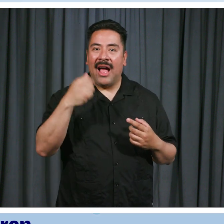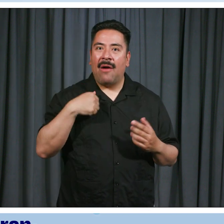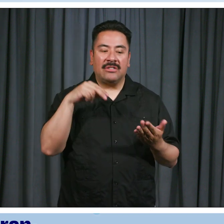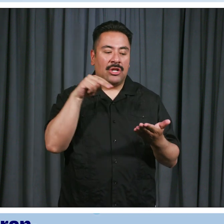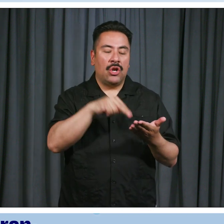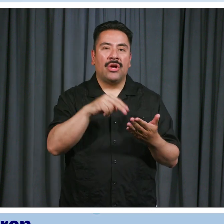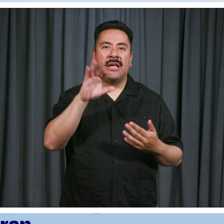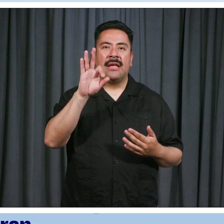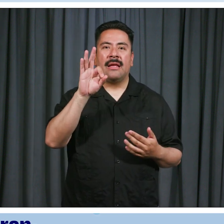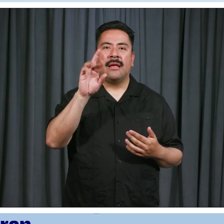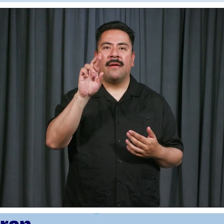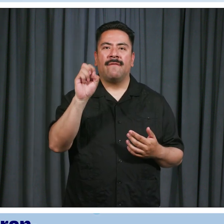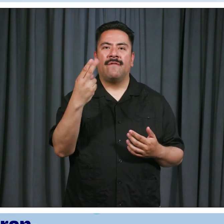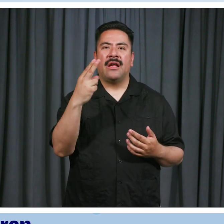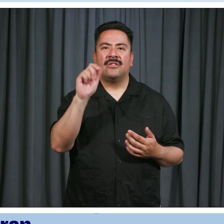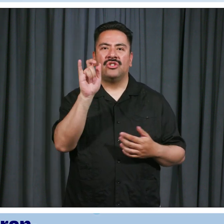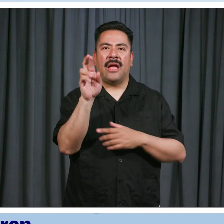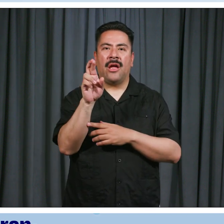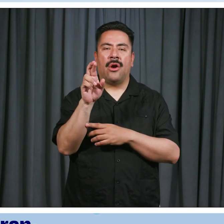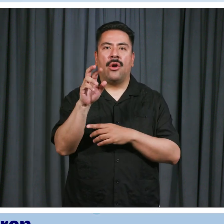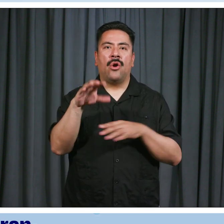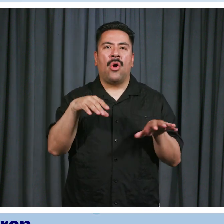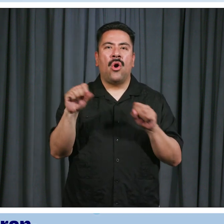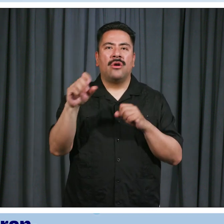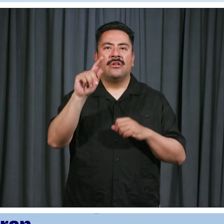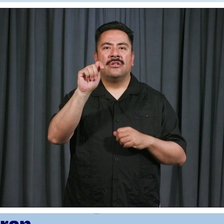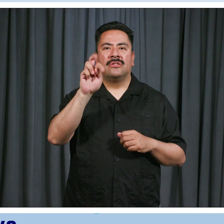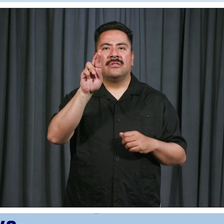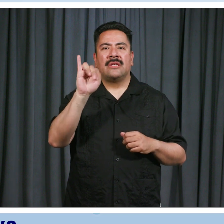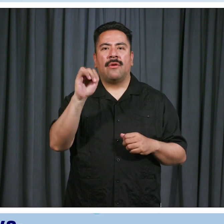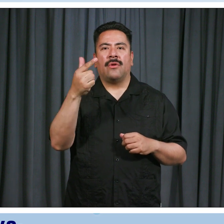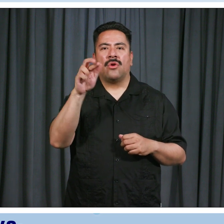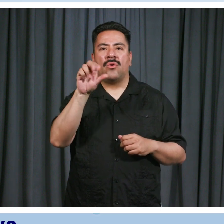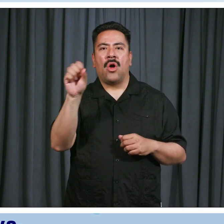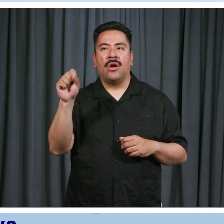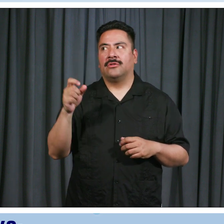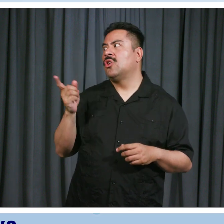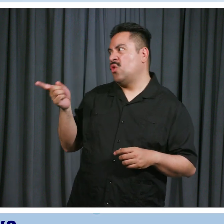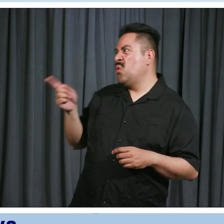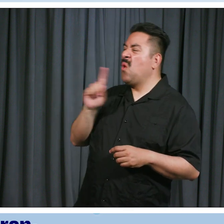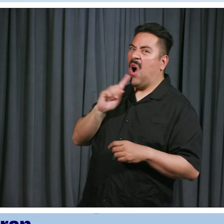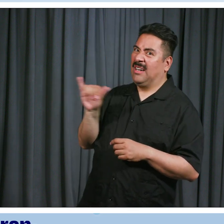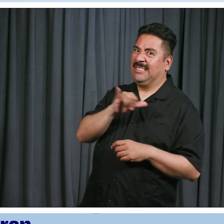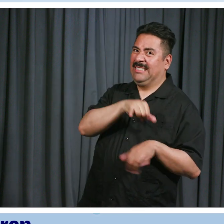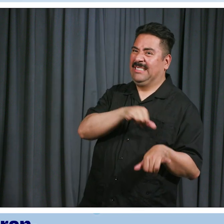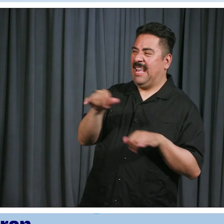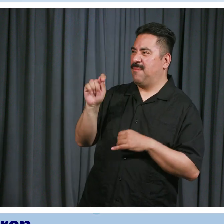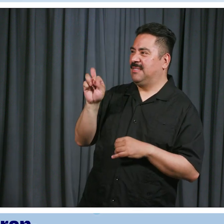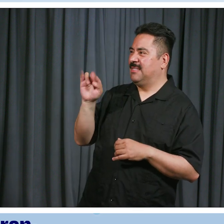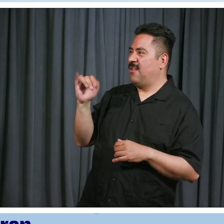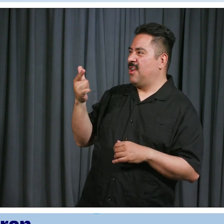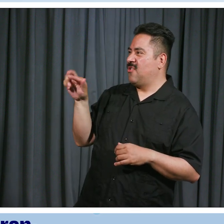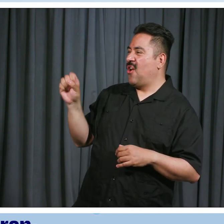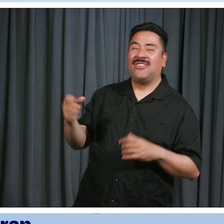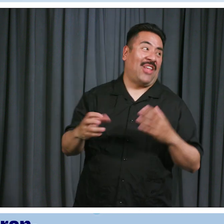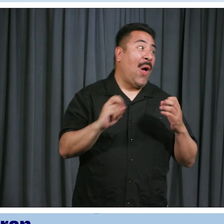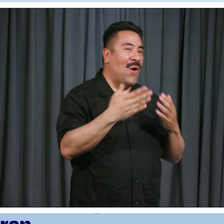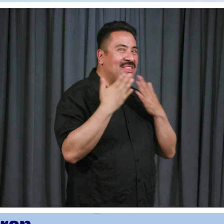looking at Fresh Air, hosted by Terry Gross, and she talks about I mean, you're how, basically Terry Gross. Oh, thank you.